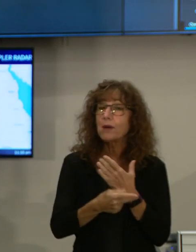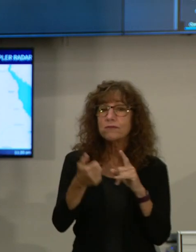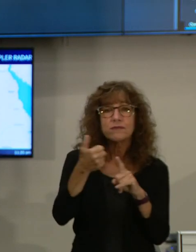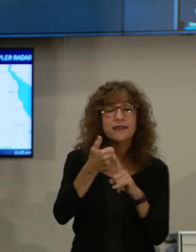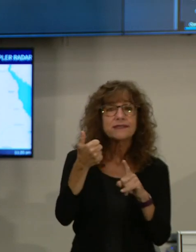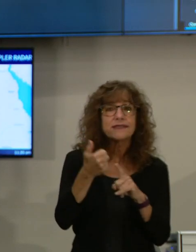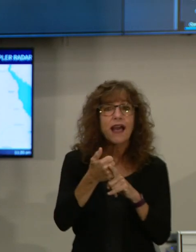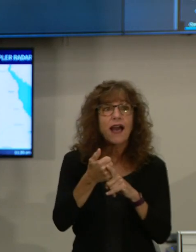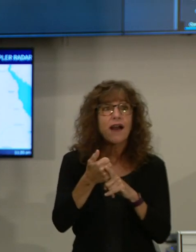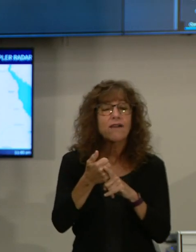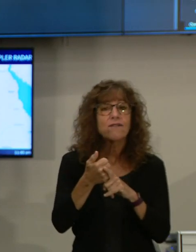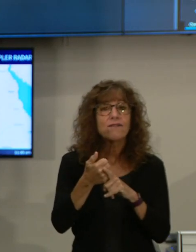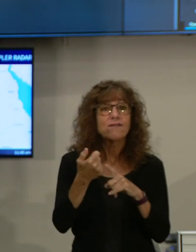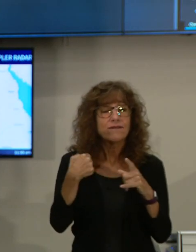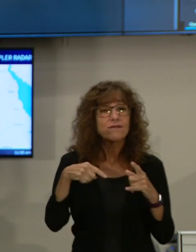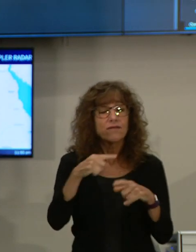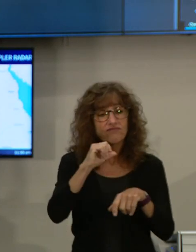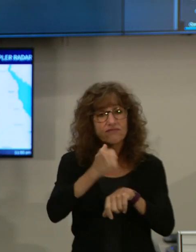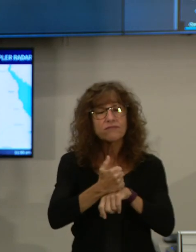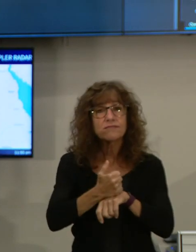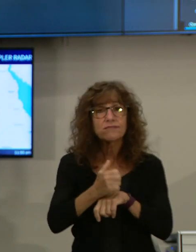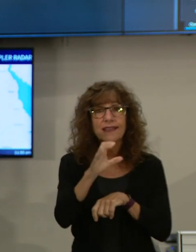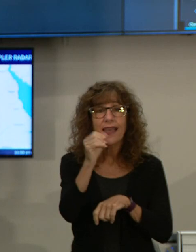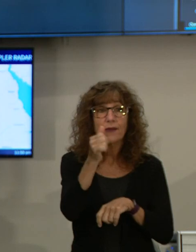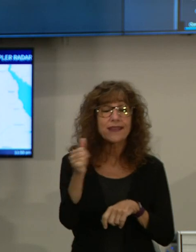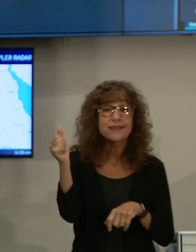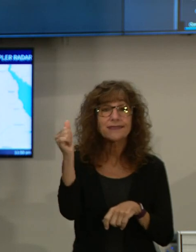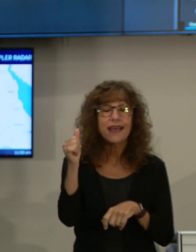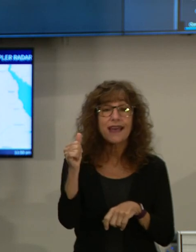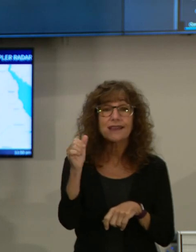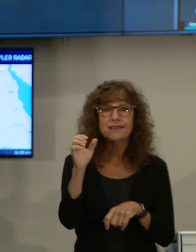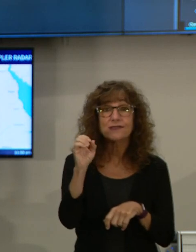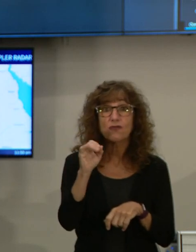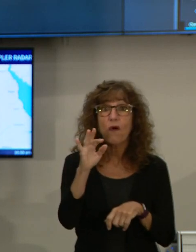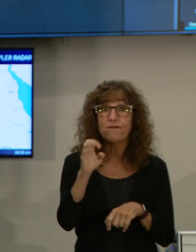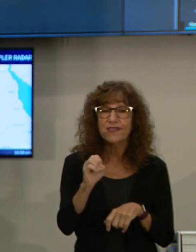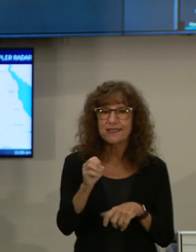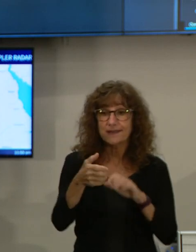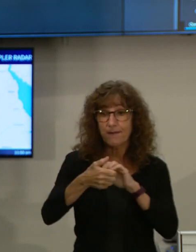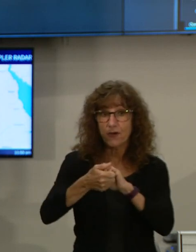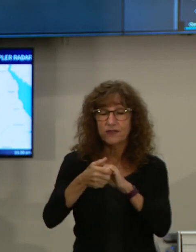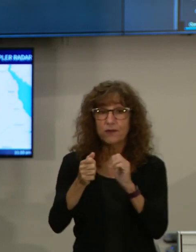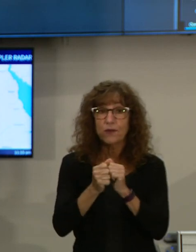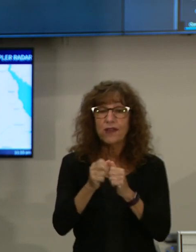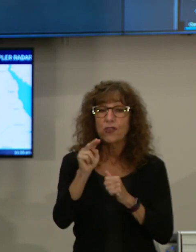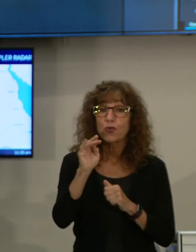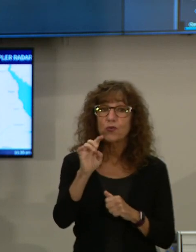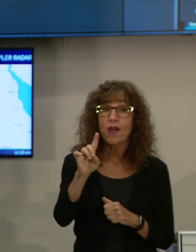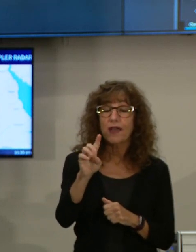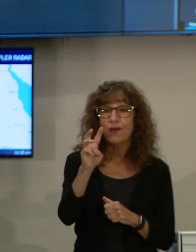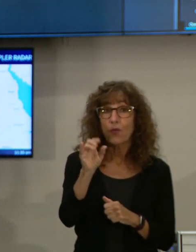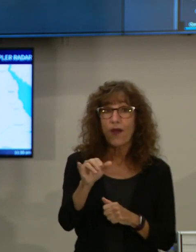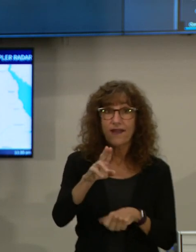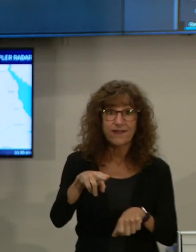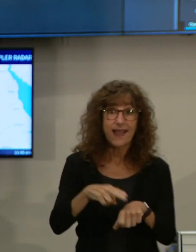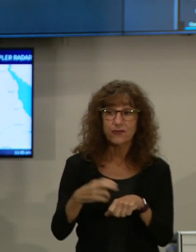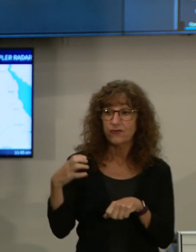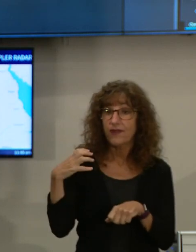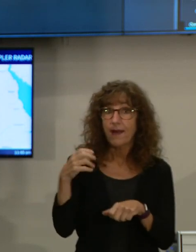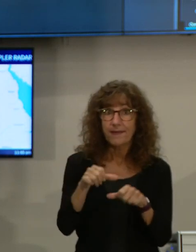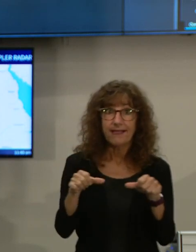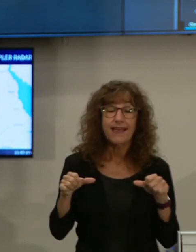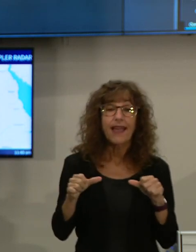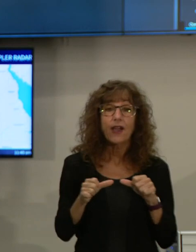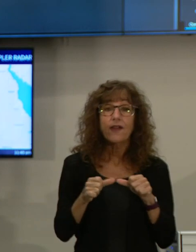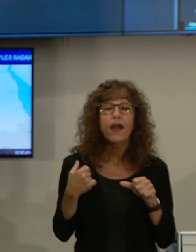that we have stood up in the county executive's office, and it's a partnership with the United Way of the National Capital Area,